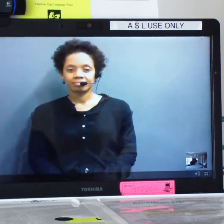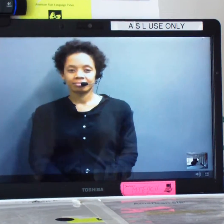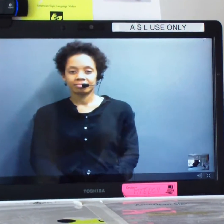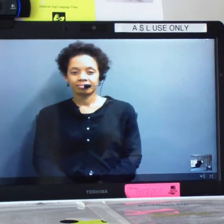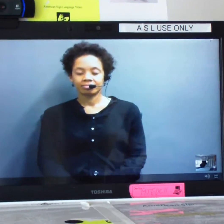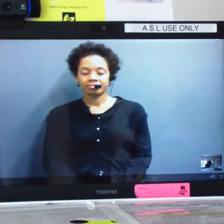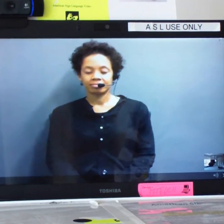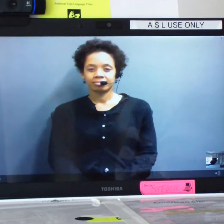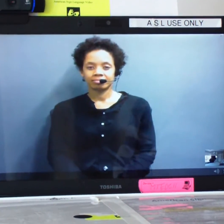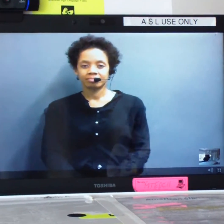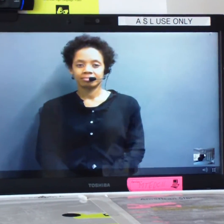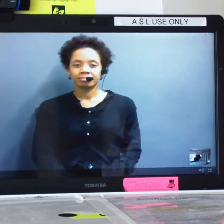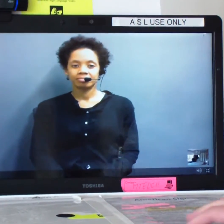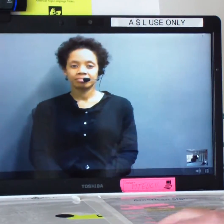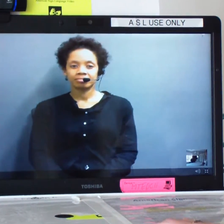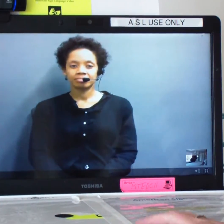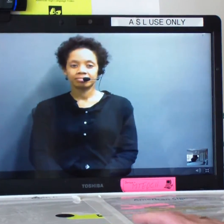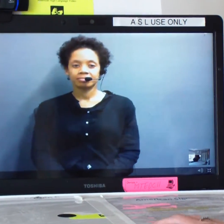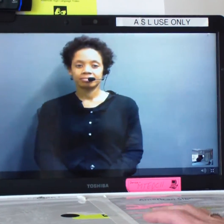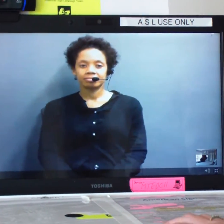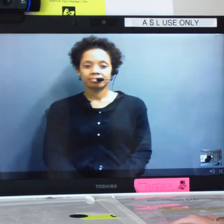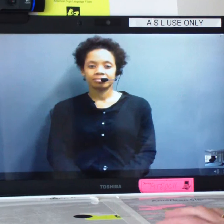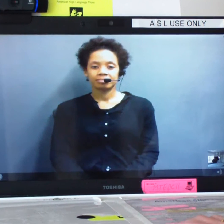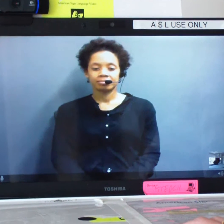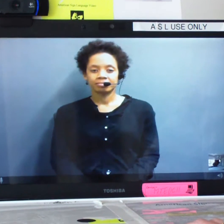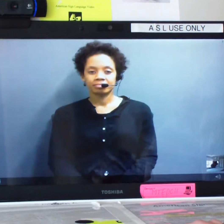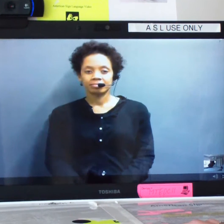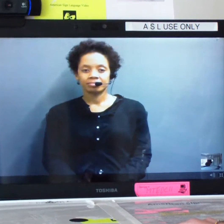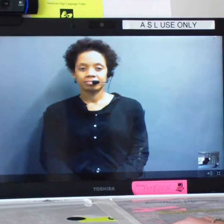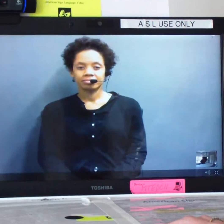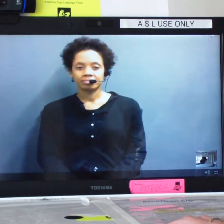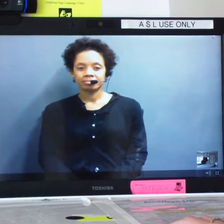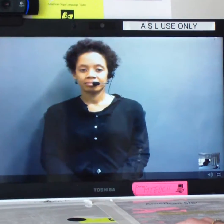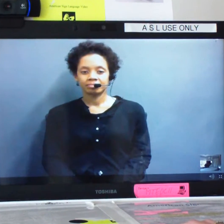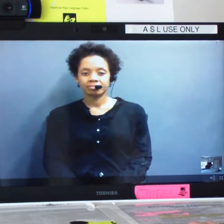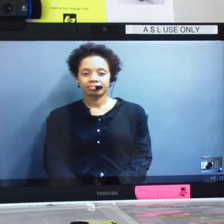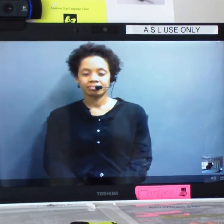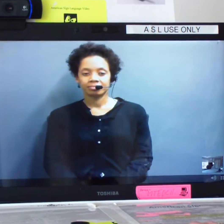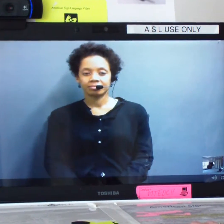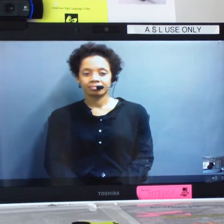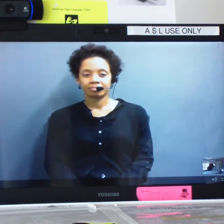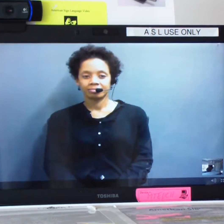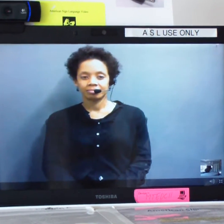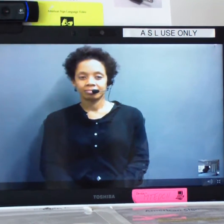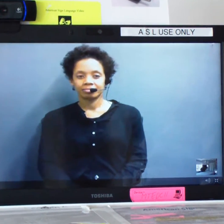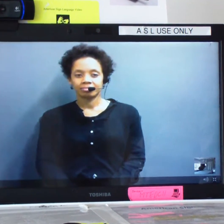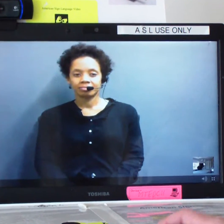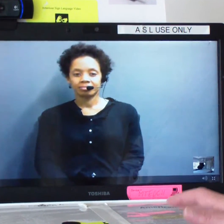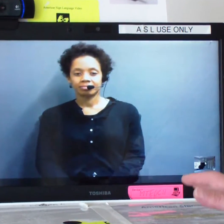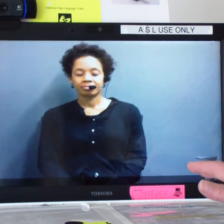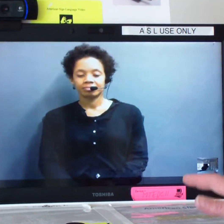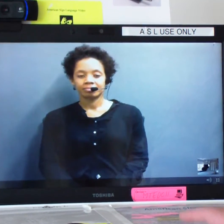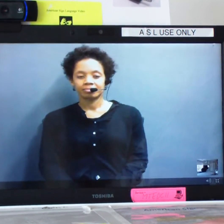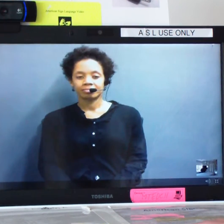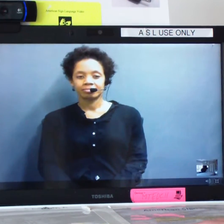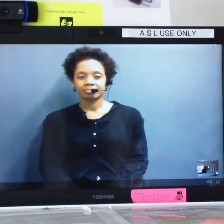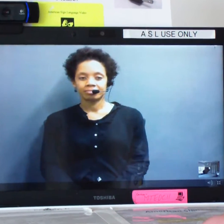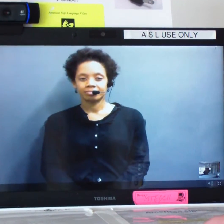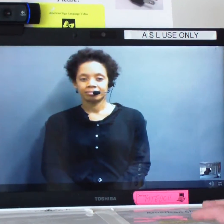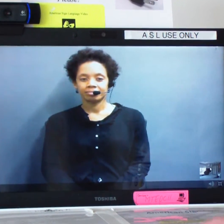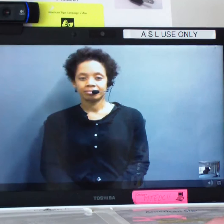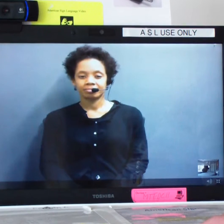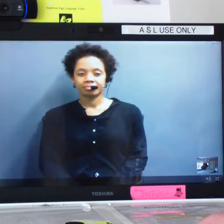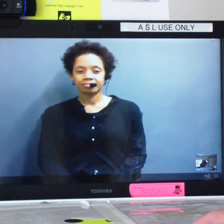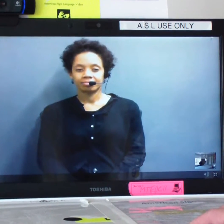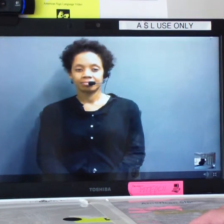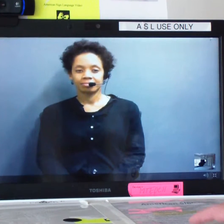or transport is coming, or then she would be happy to wait and continue on when you come back in. She won't stay